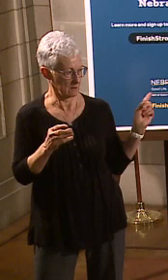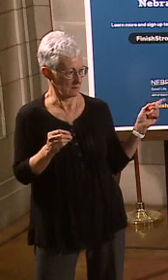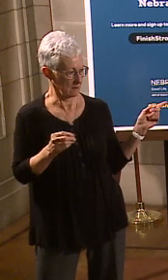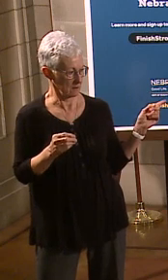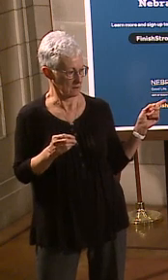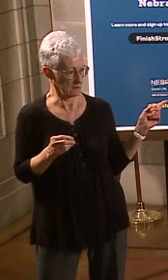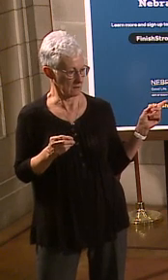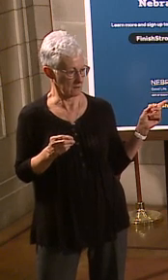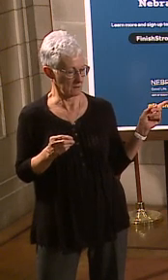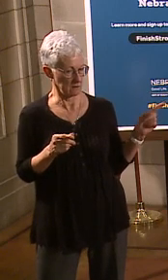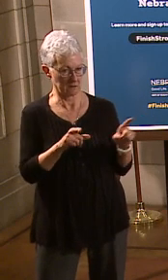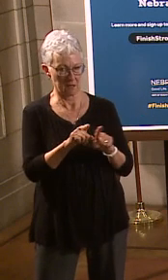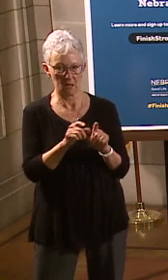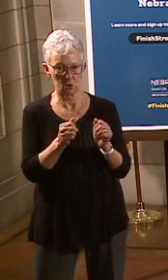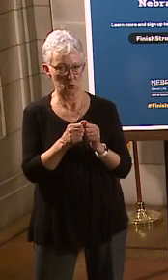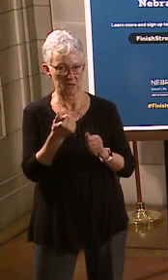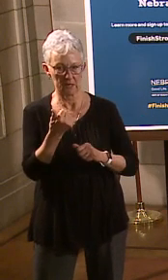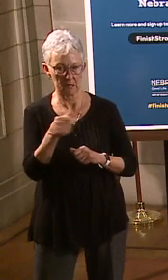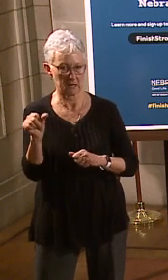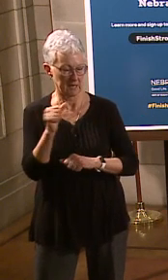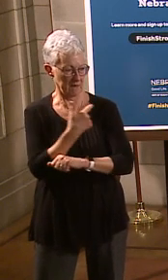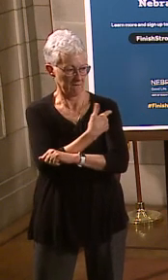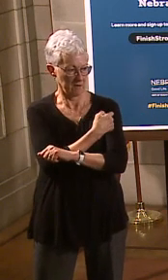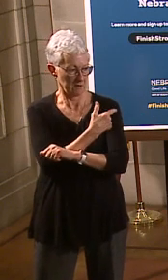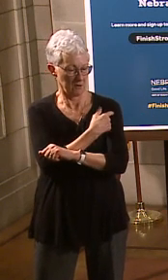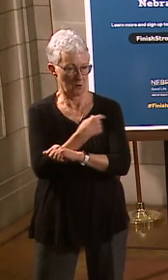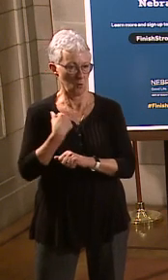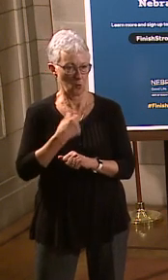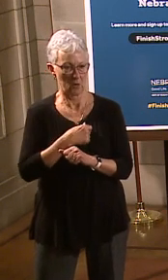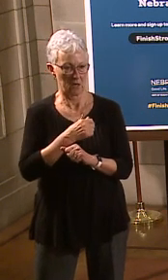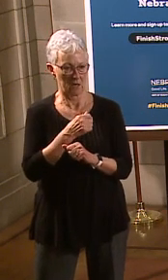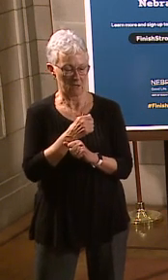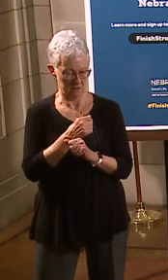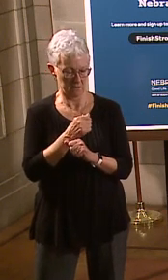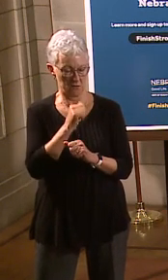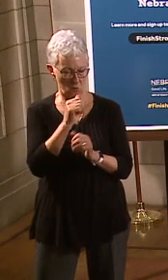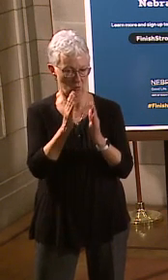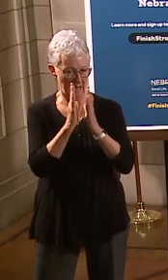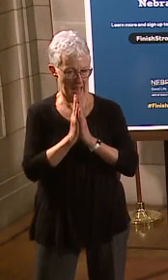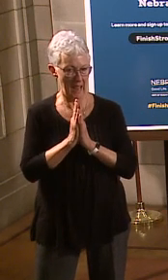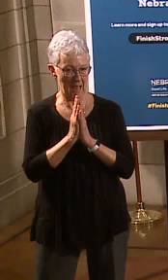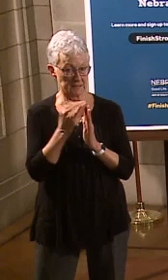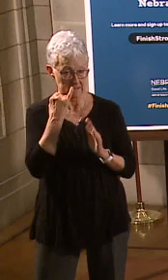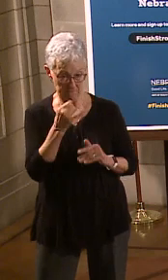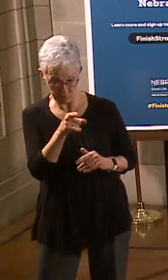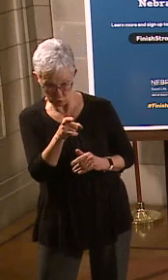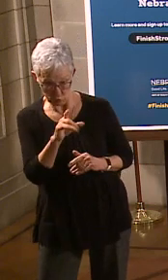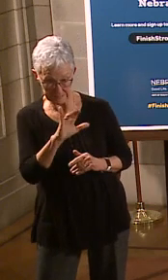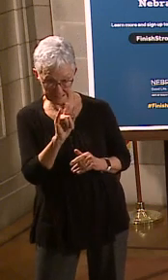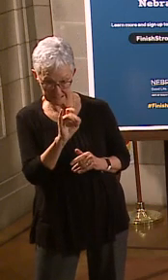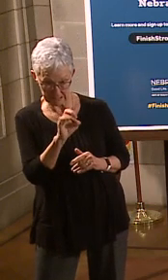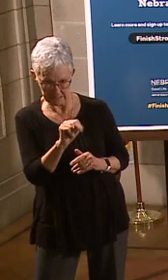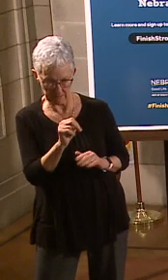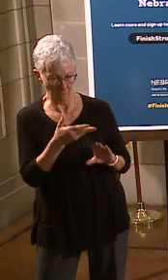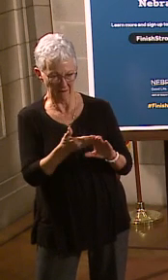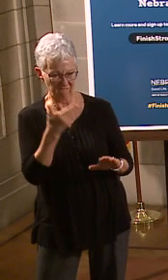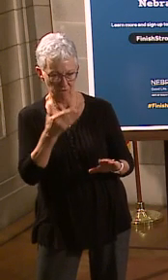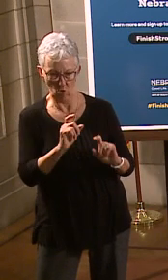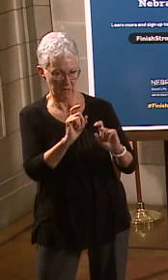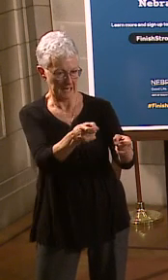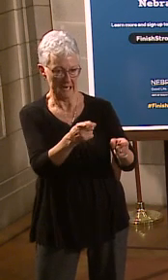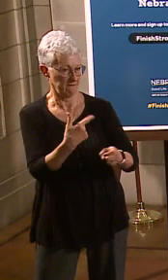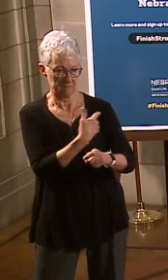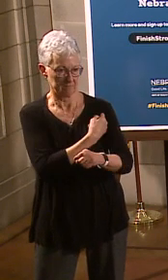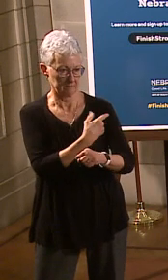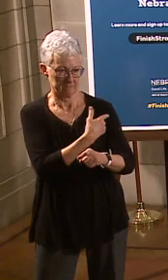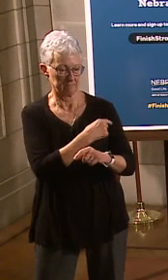that word out. Just like with any vaccine program, citizenship is not asked when you get the vaccine. That is correct. When we are stressing to individuals on